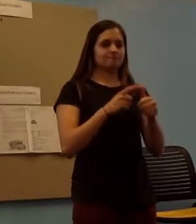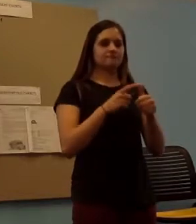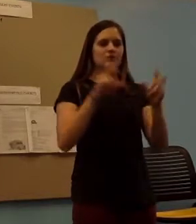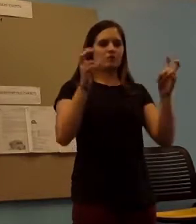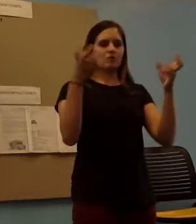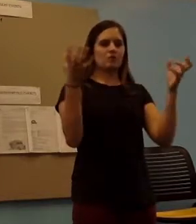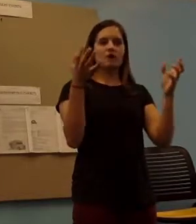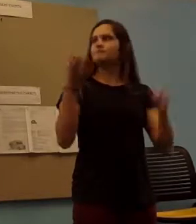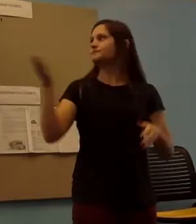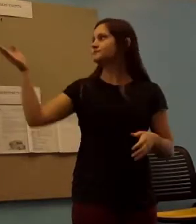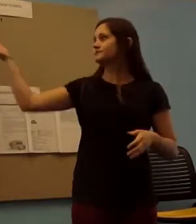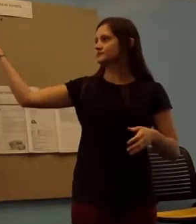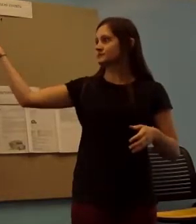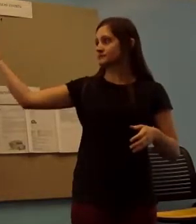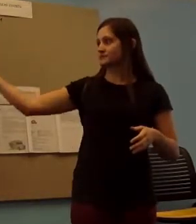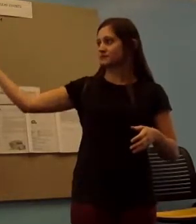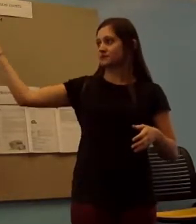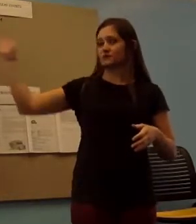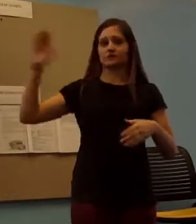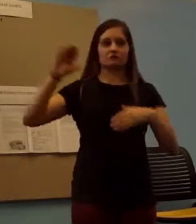some animals are more equal than others."